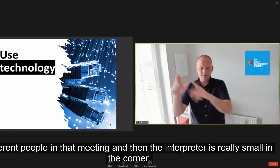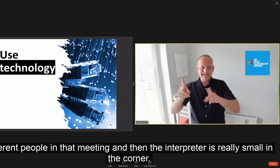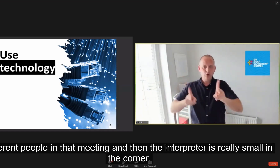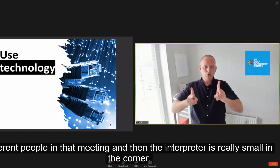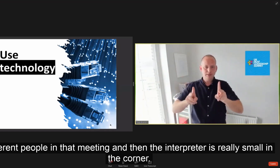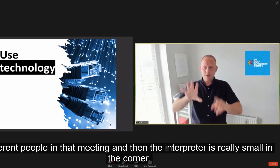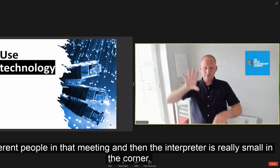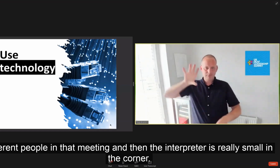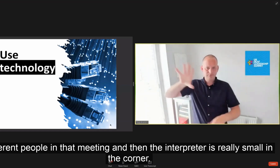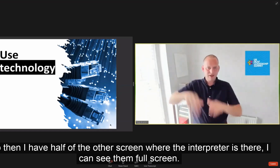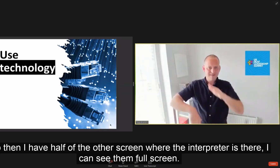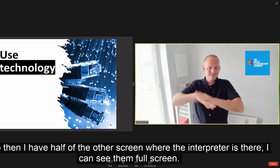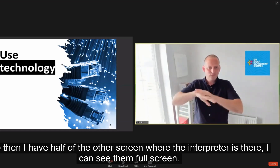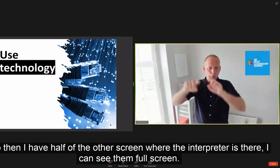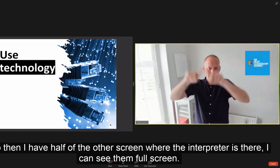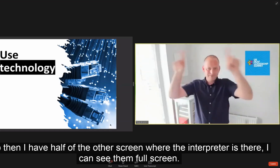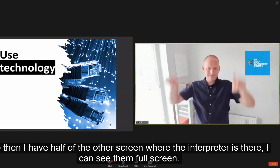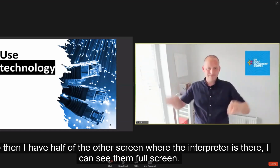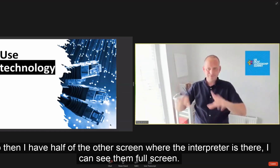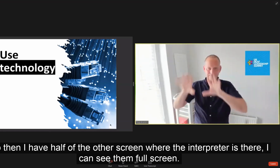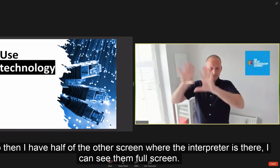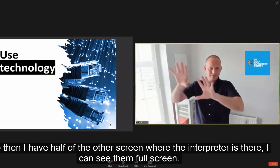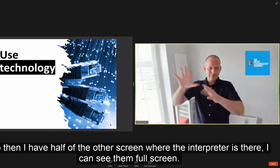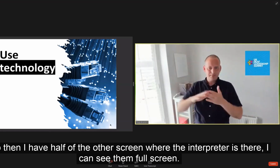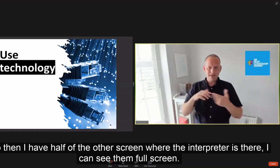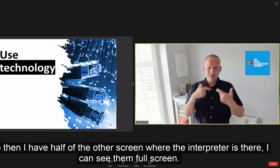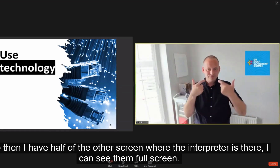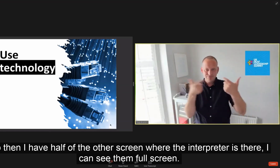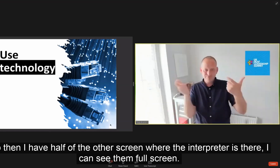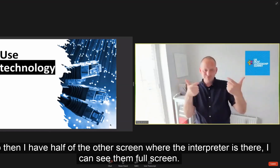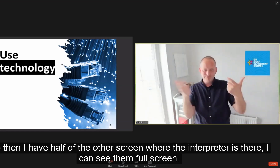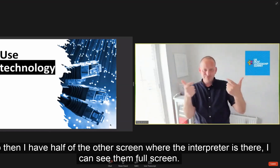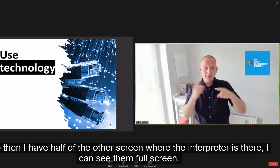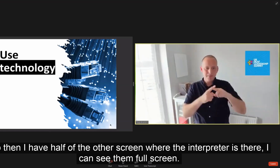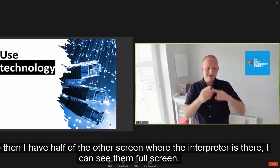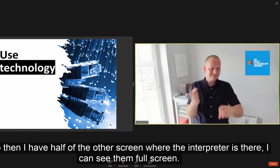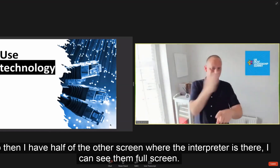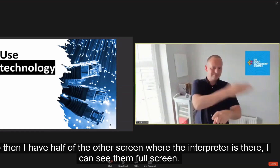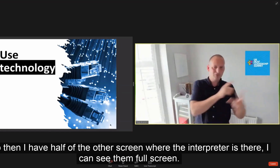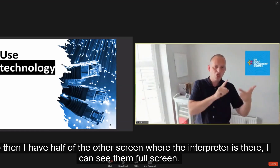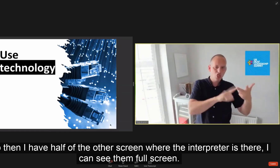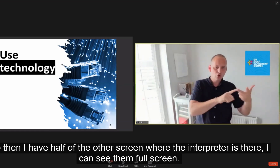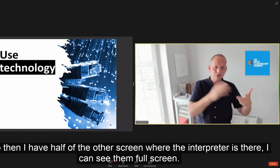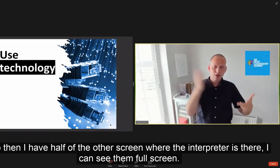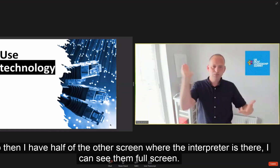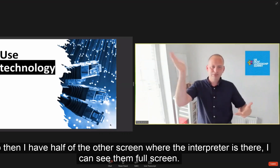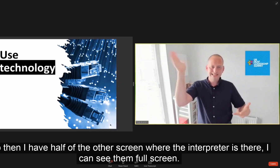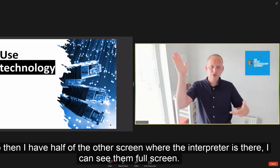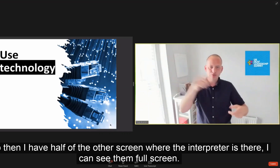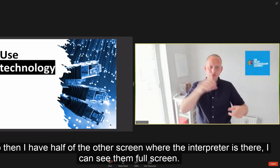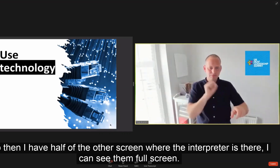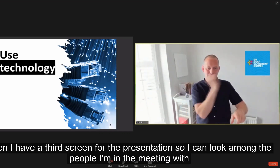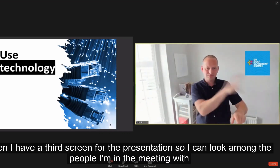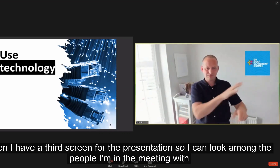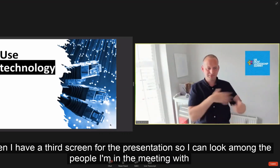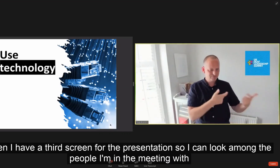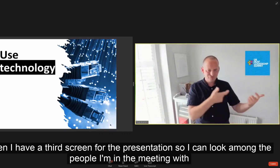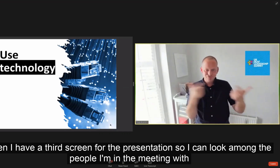corner. So then I have half of the other screen where the interpreter's there. I can see them full screen. And then I have a 3rd screen